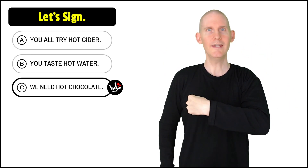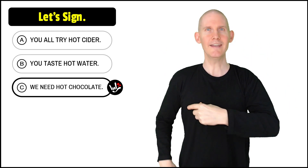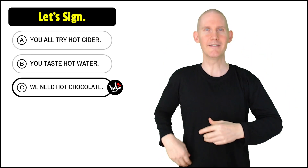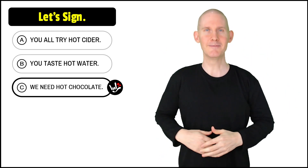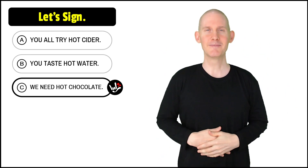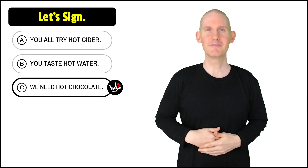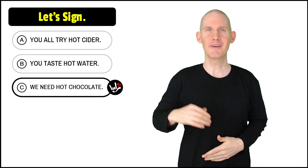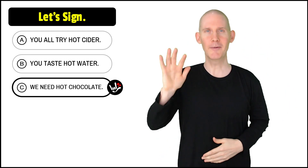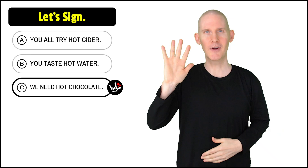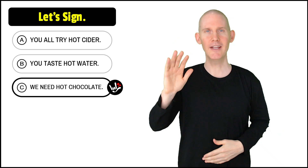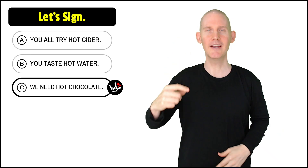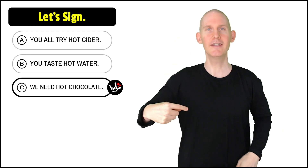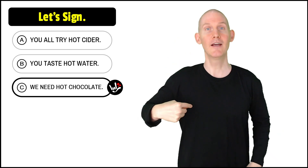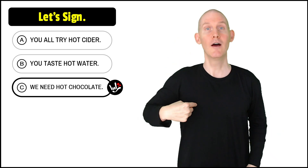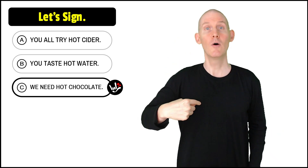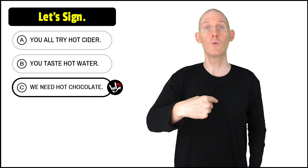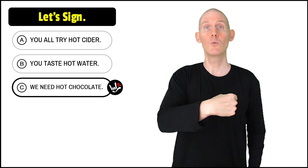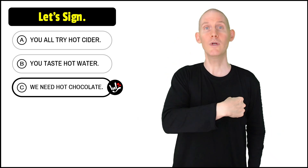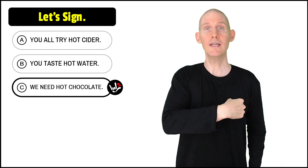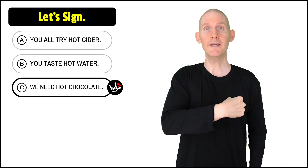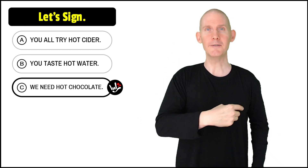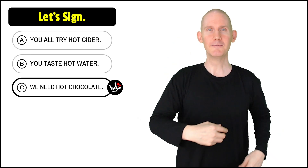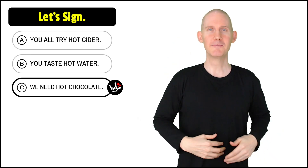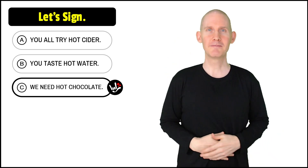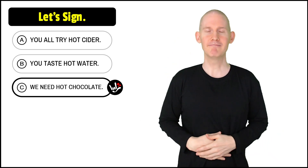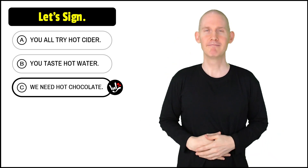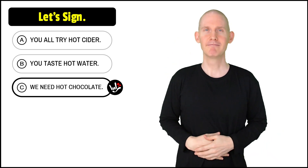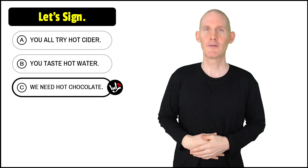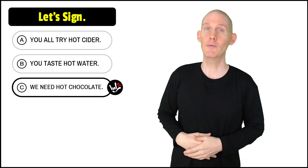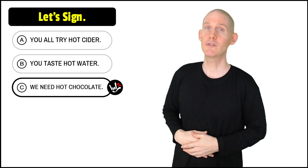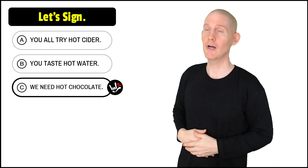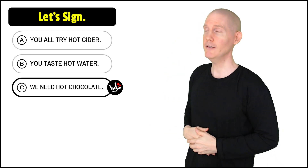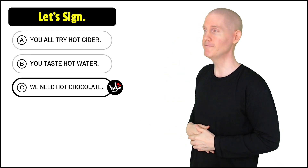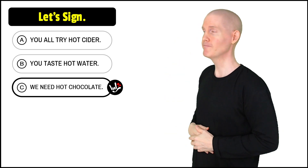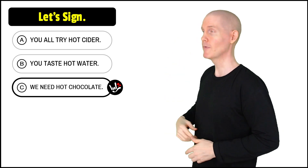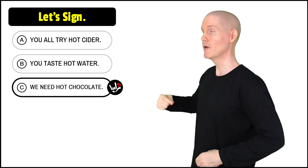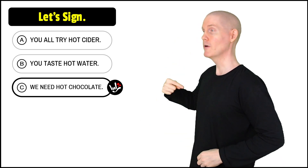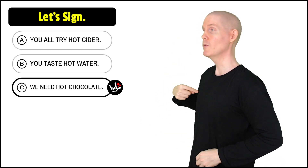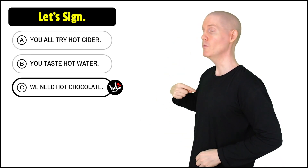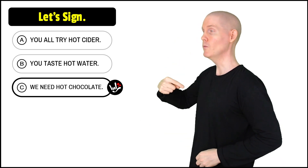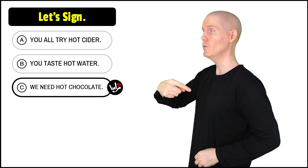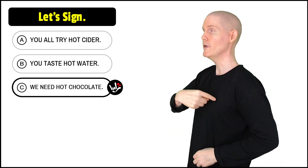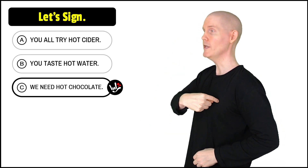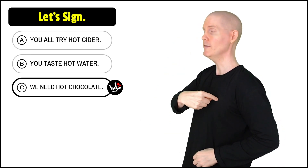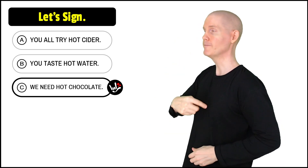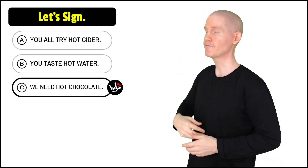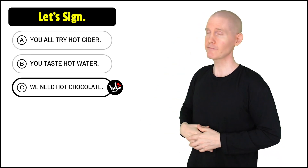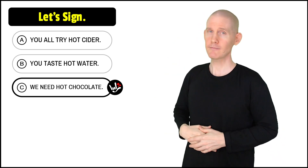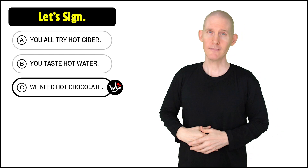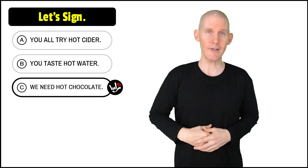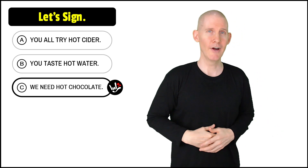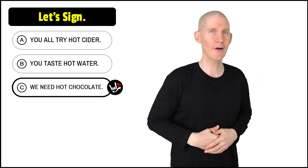We. I'm right-handed, we. From the side, we. Other